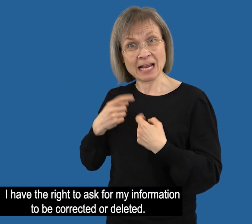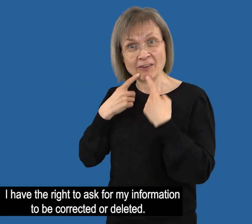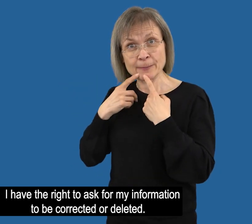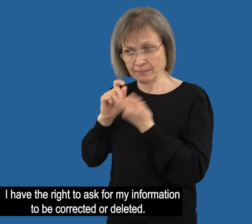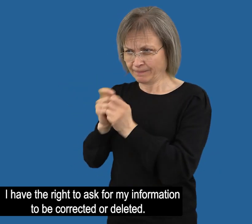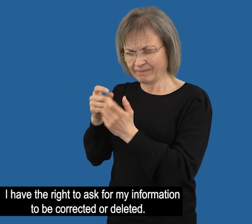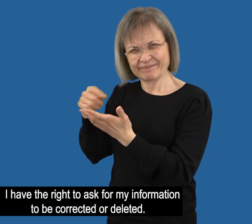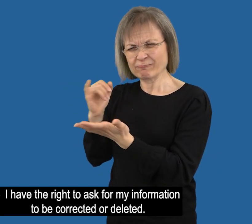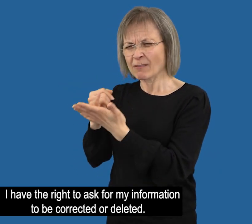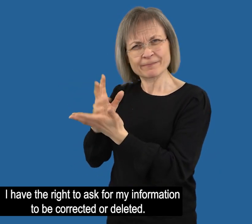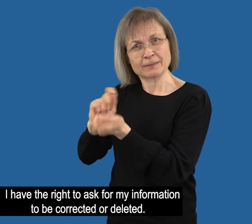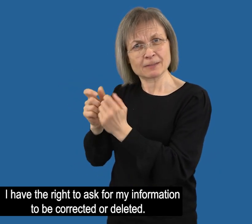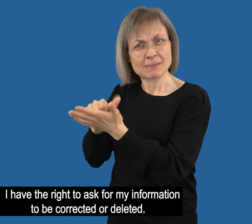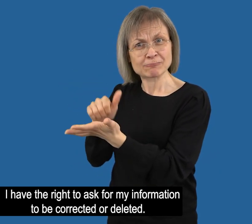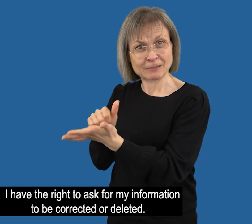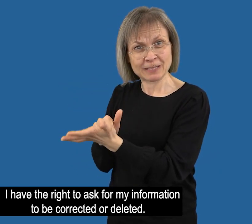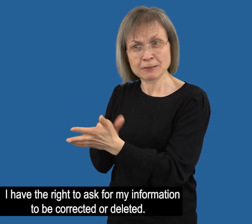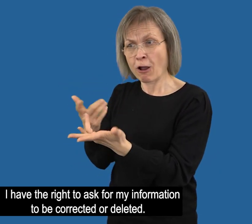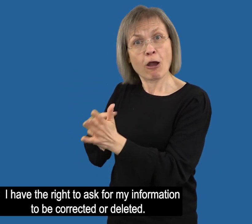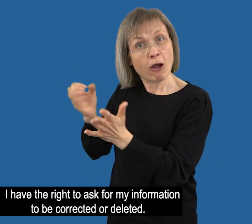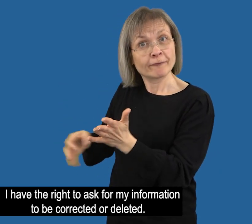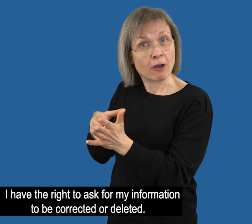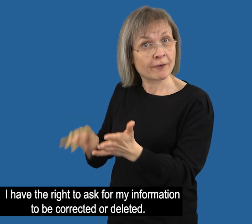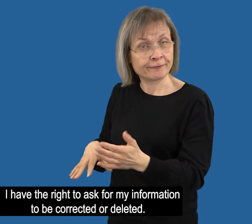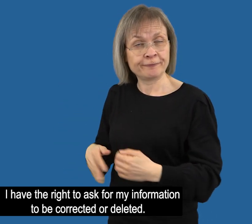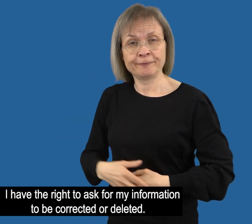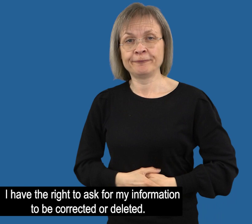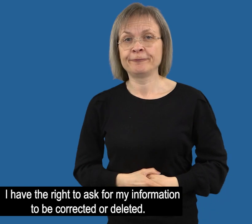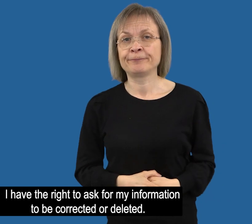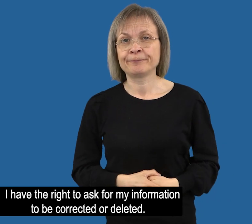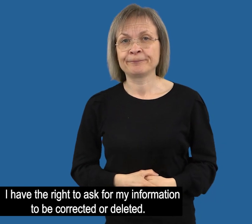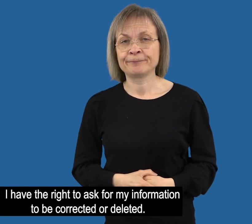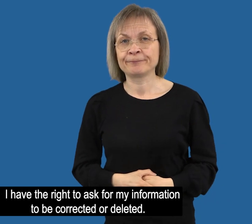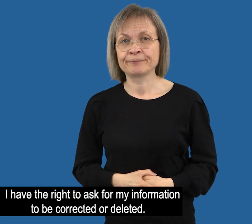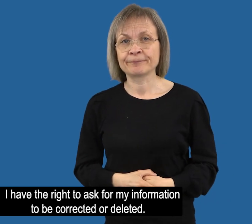I have the right to ask for my information to be corrected or deleted.